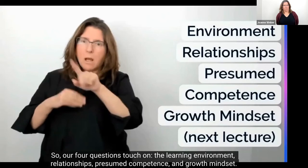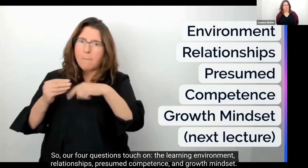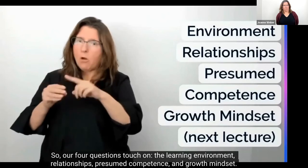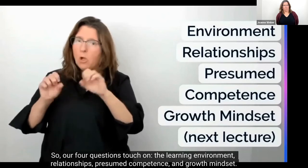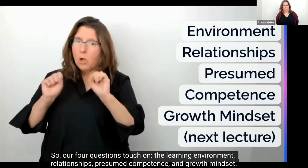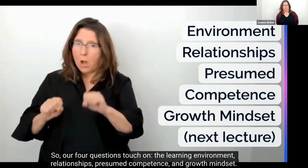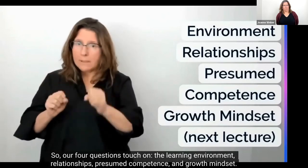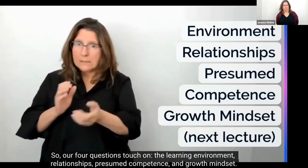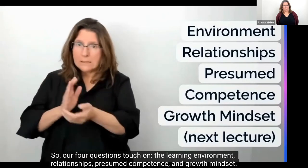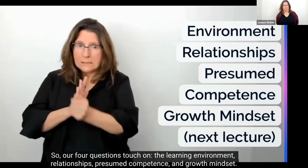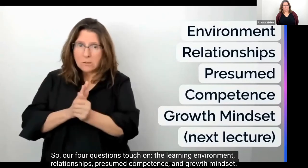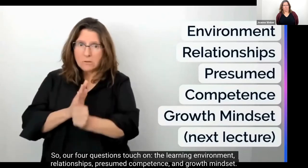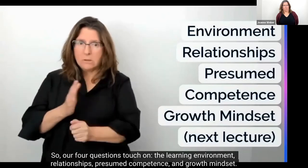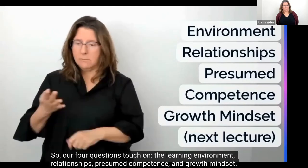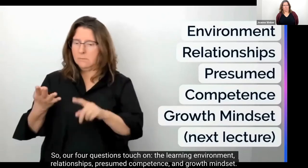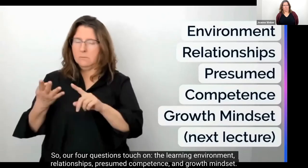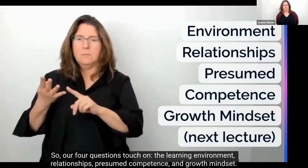presumed competence,